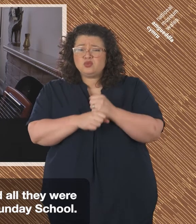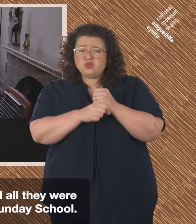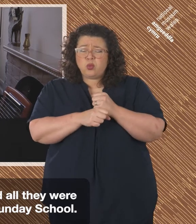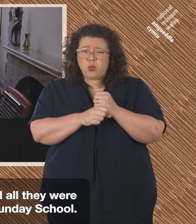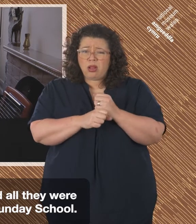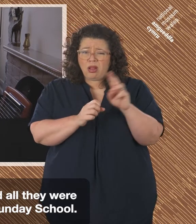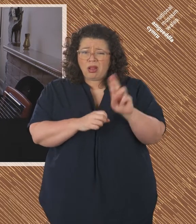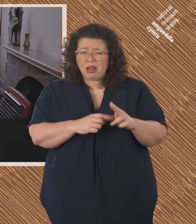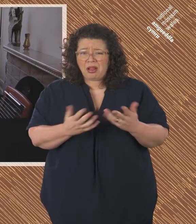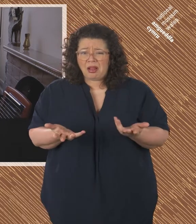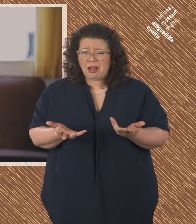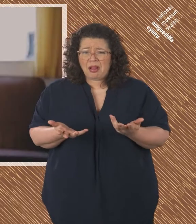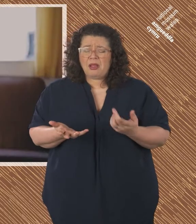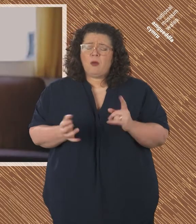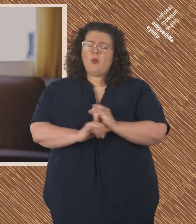was going to Sunday school.